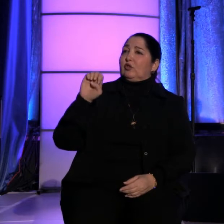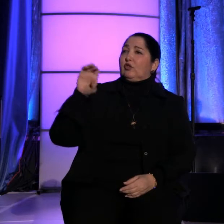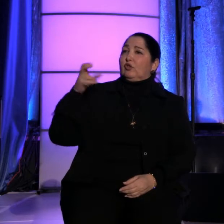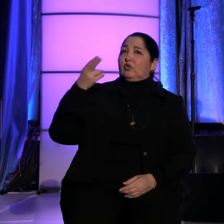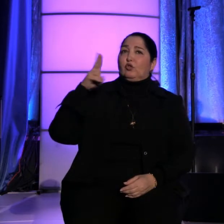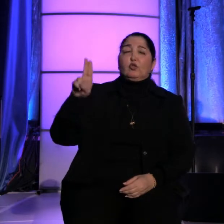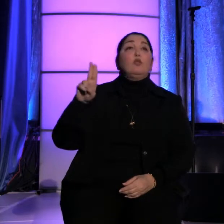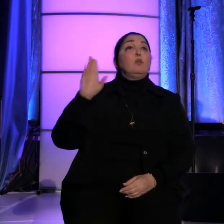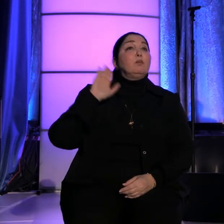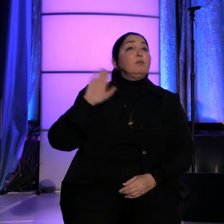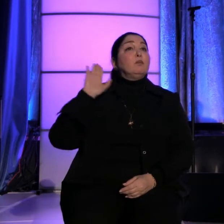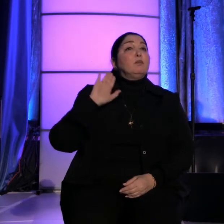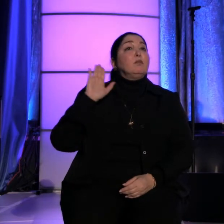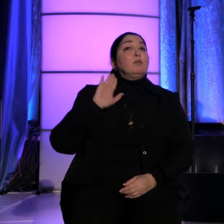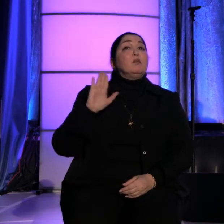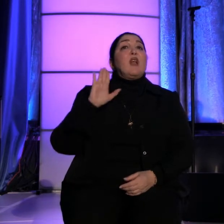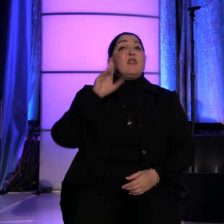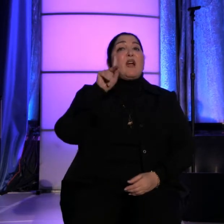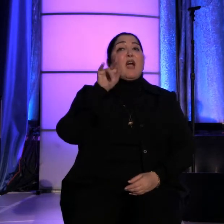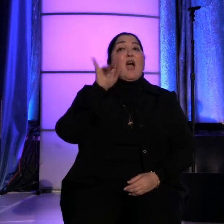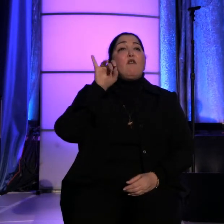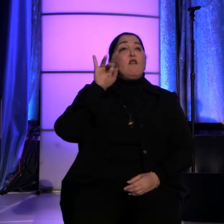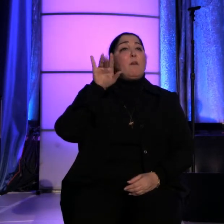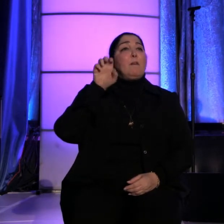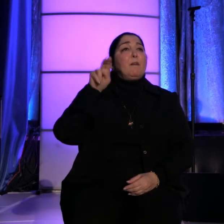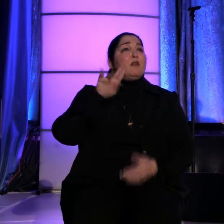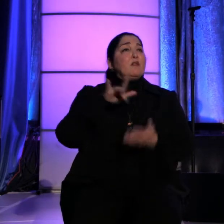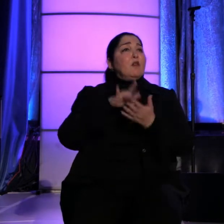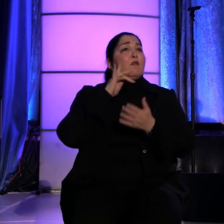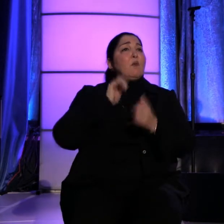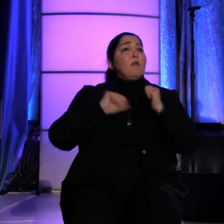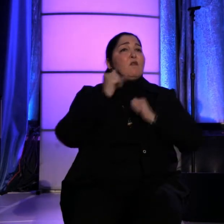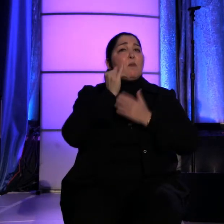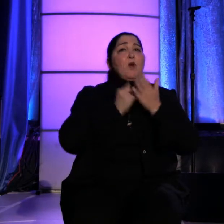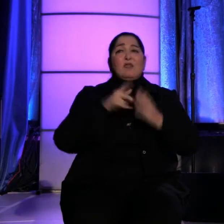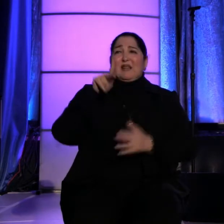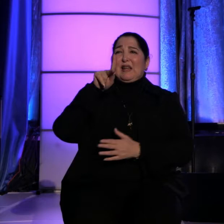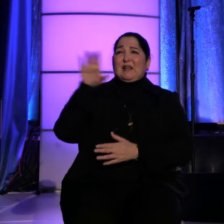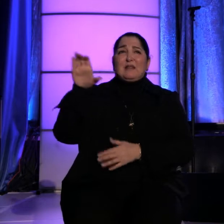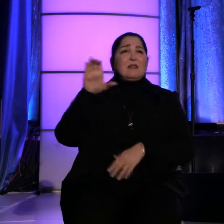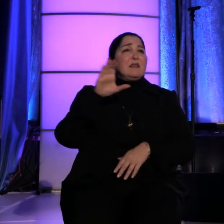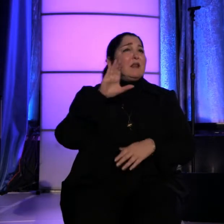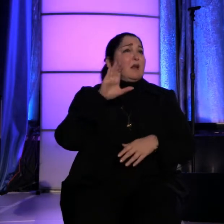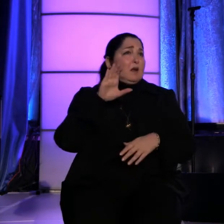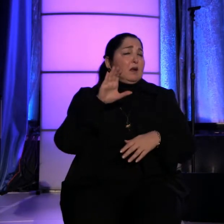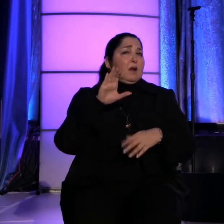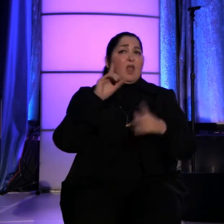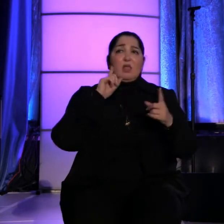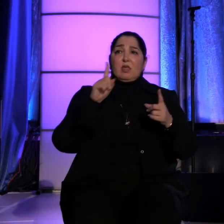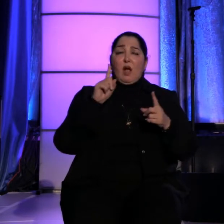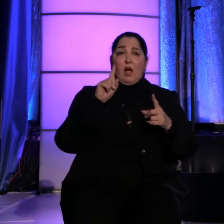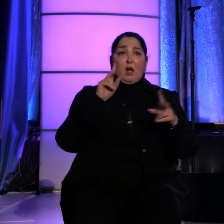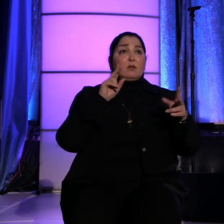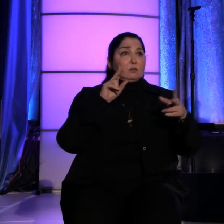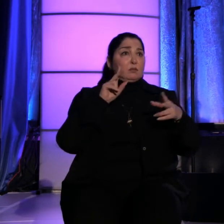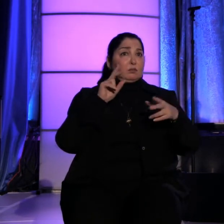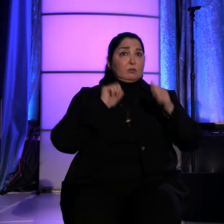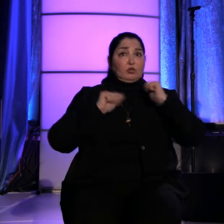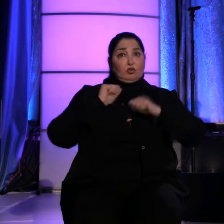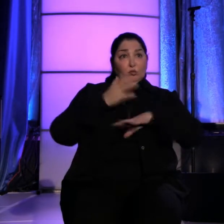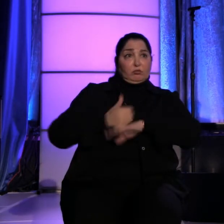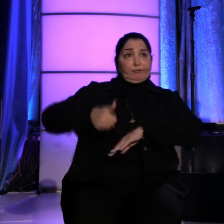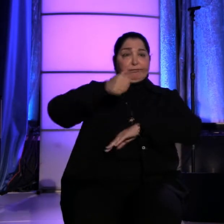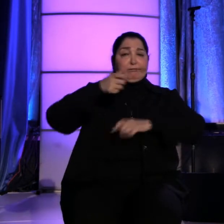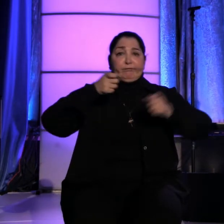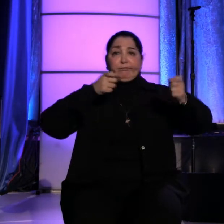the Performing Arts in Kansas City, overseeing a $413 million campaign to build the